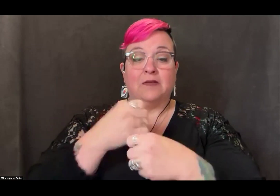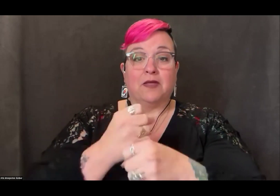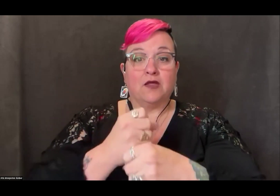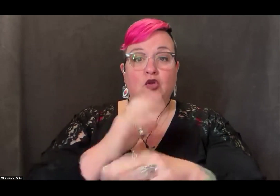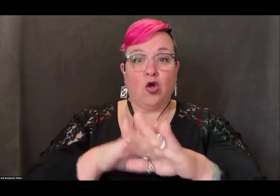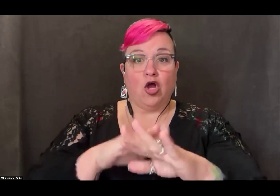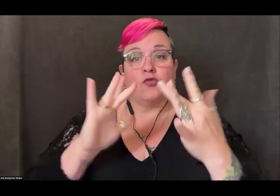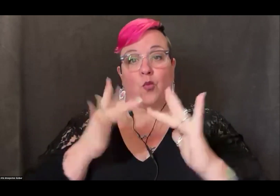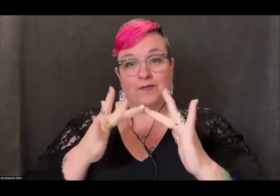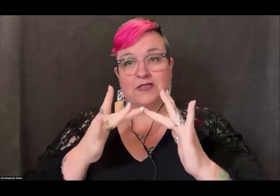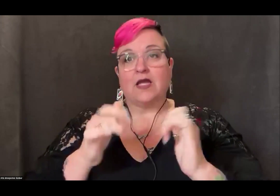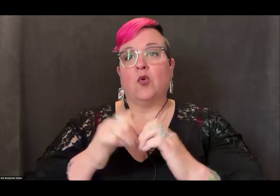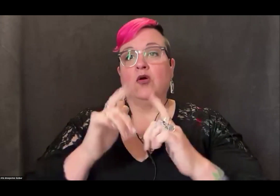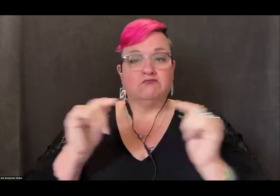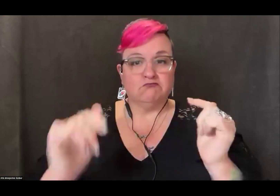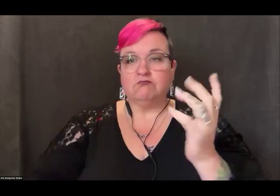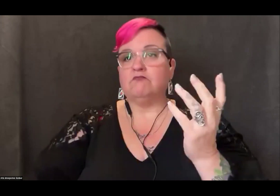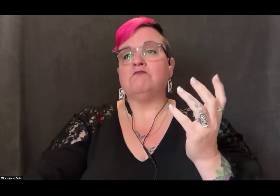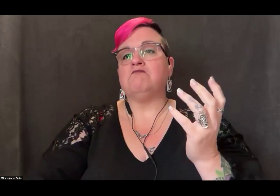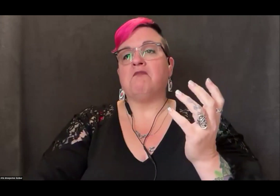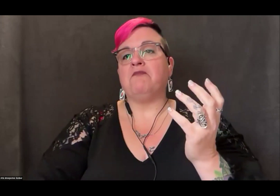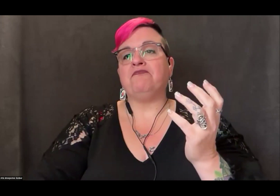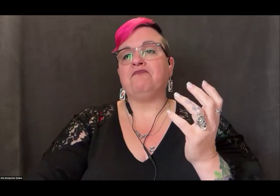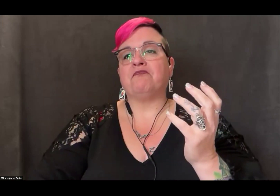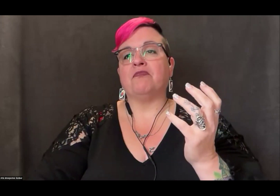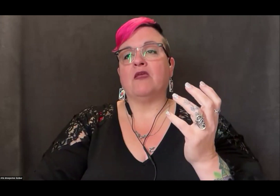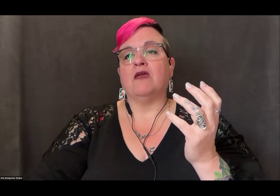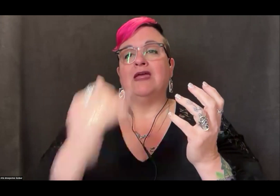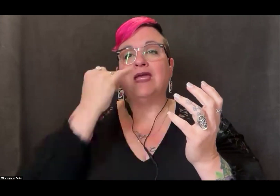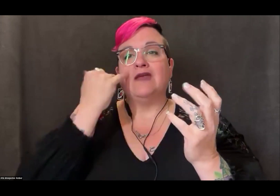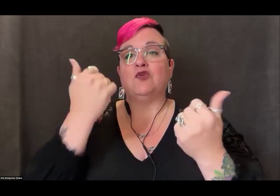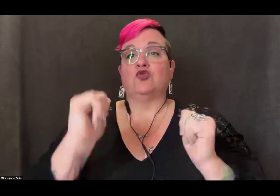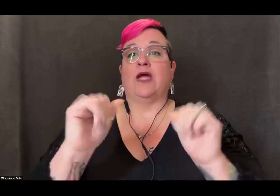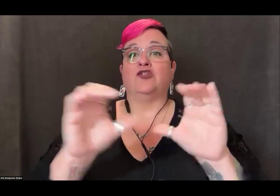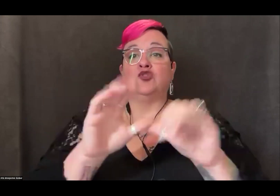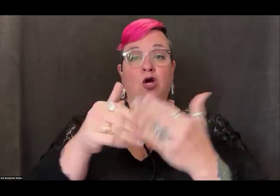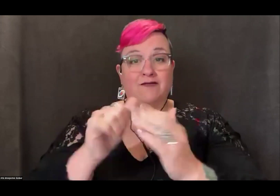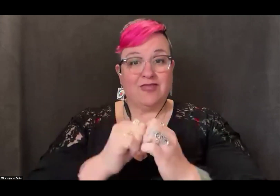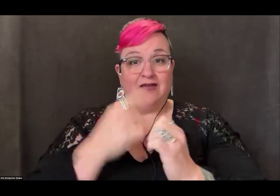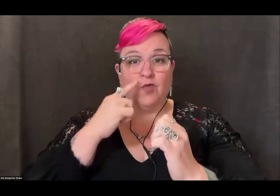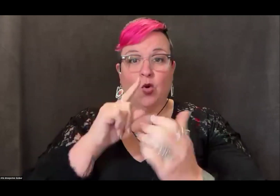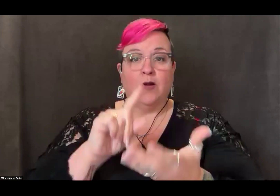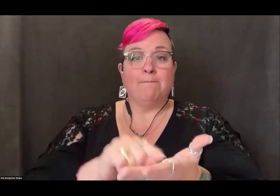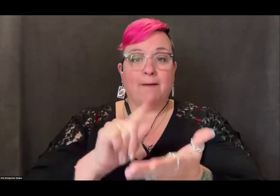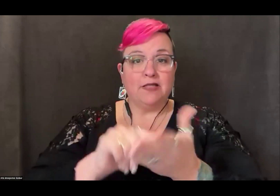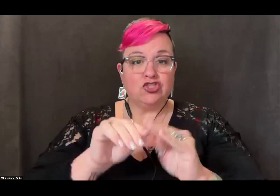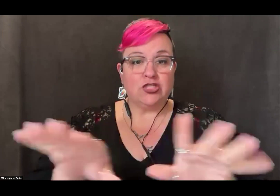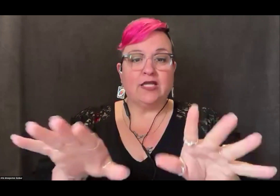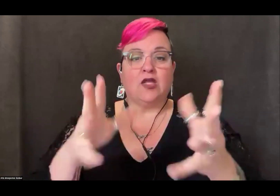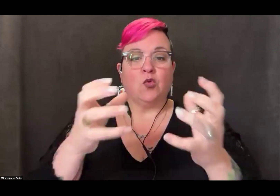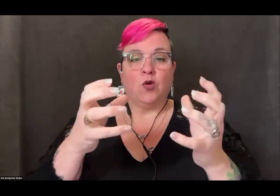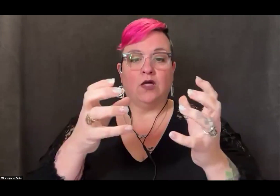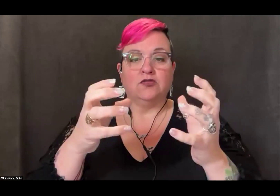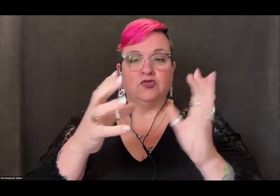on a website or whatnot, or if you're doing it for publishing, if it is intended to be